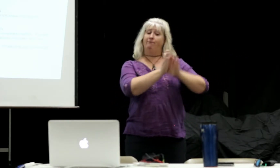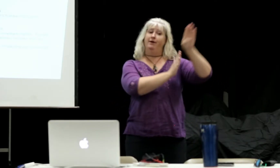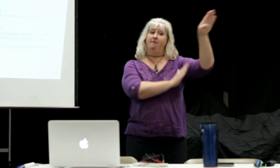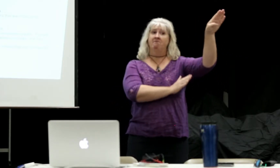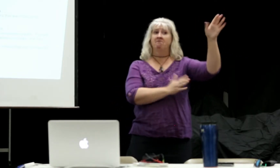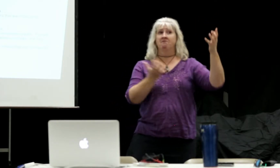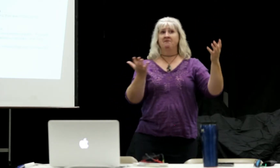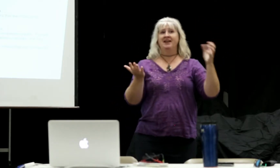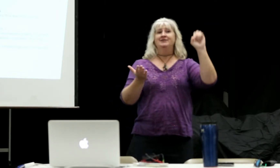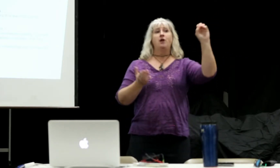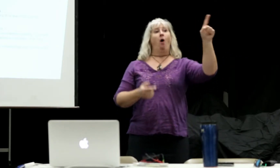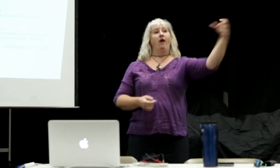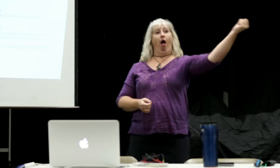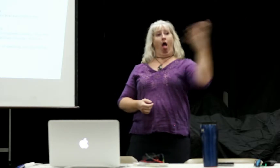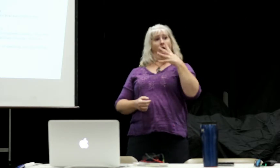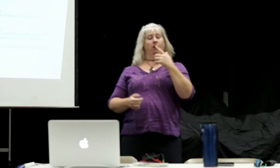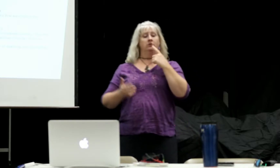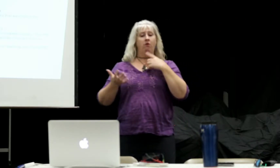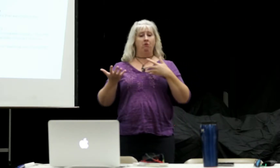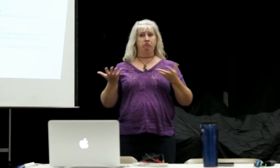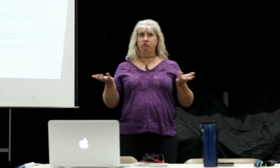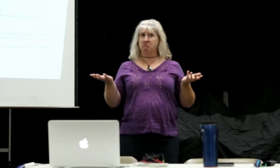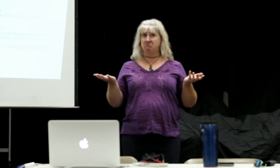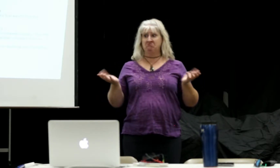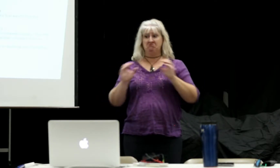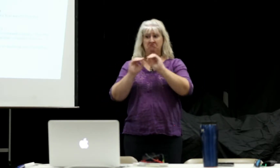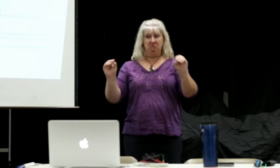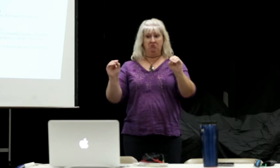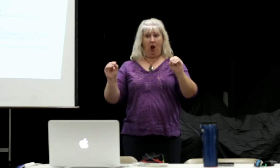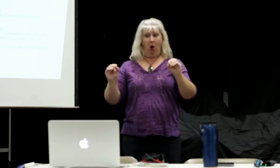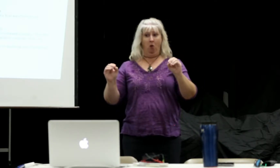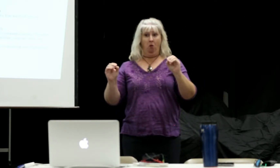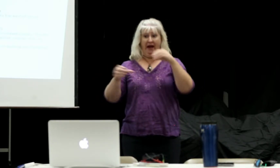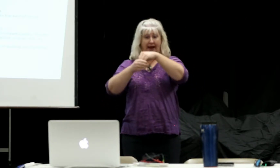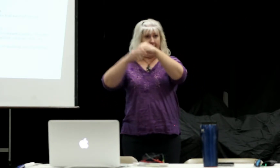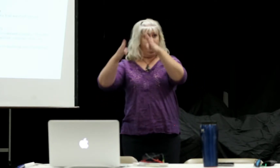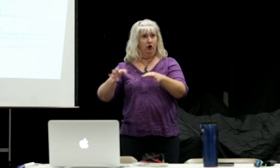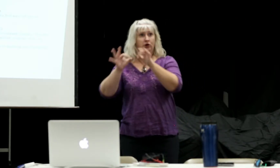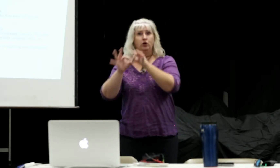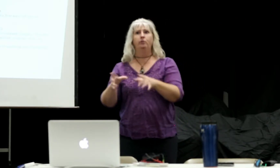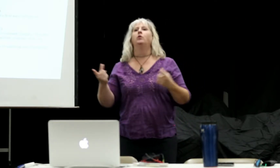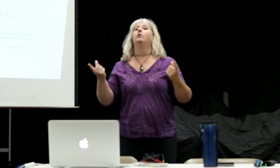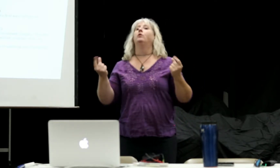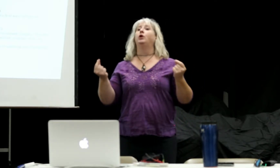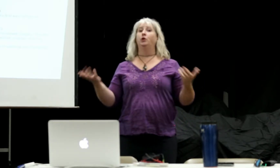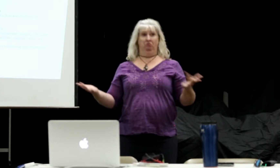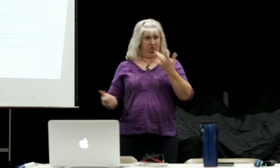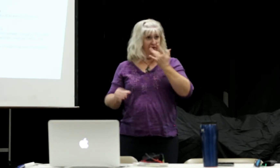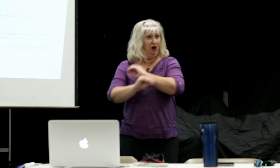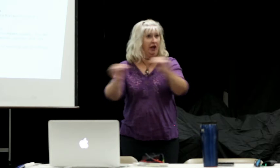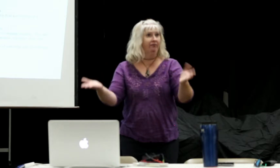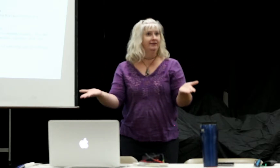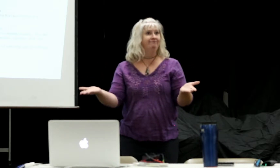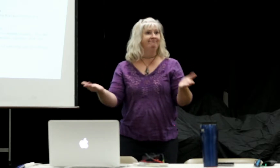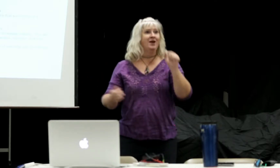companies, and VRI companies are thriving because of this. And so we do not have a lot of